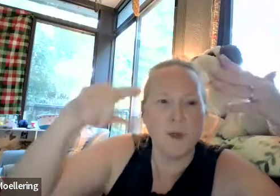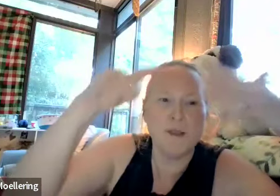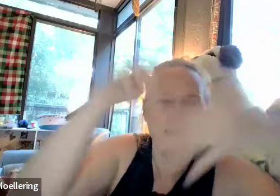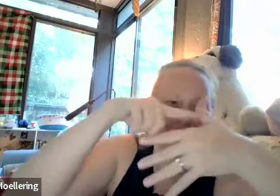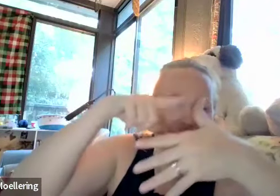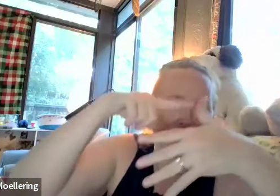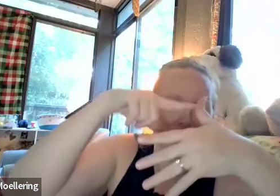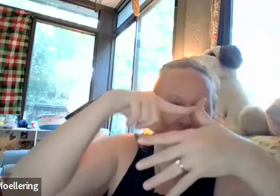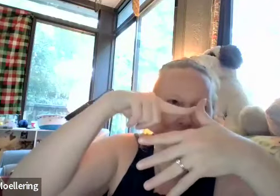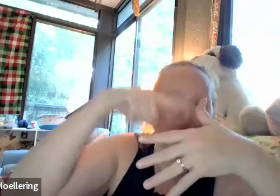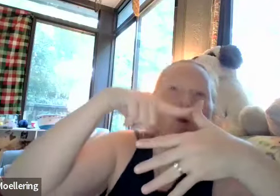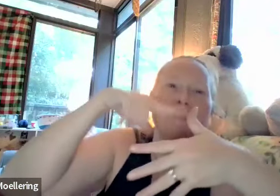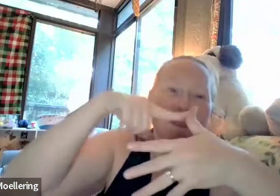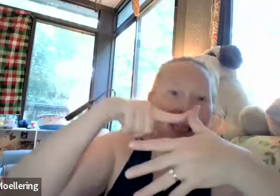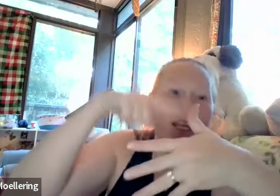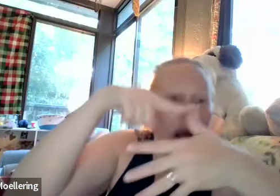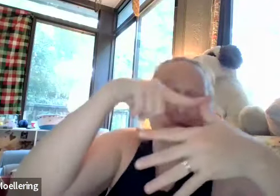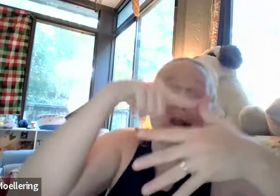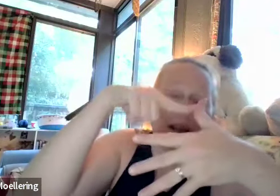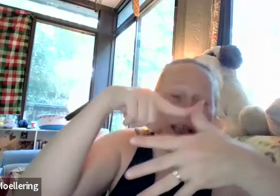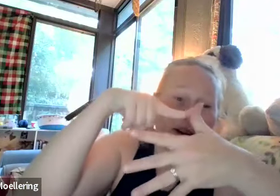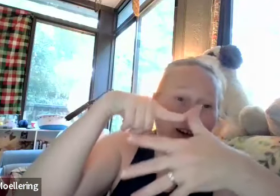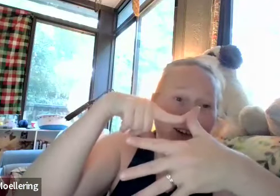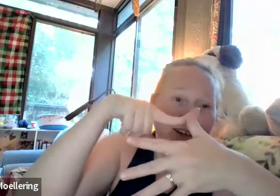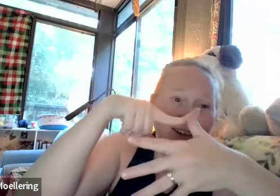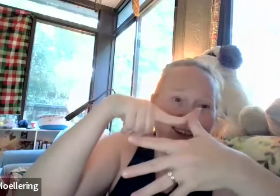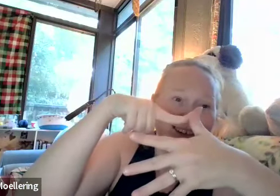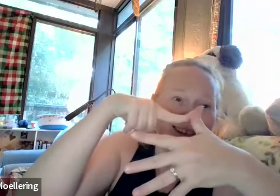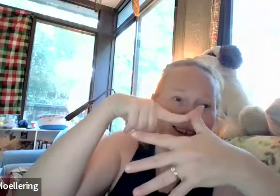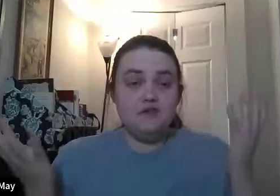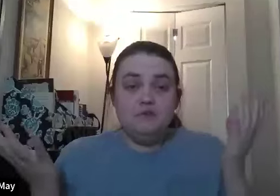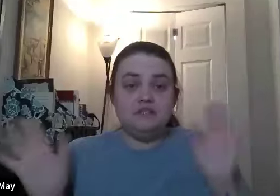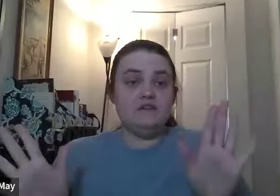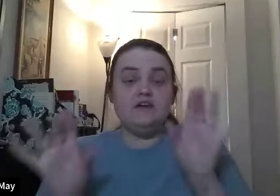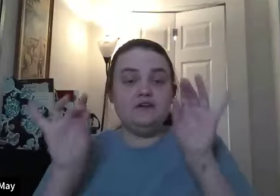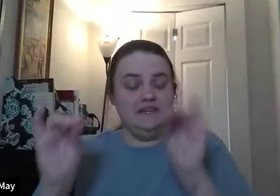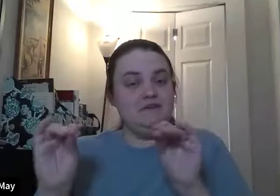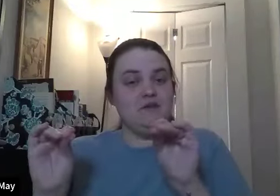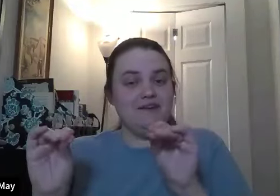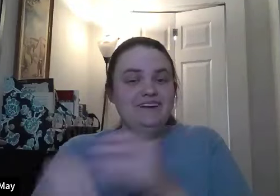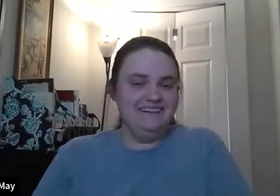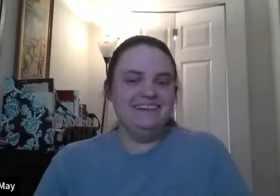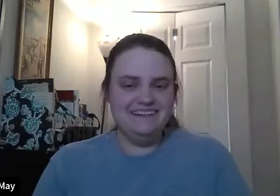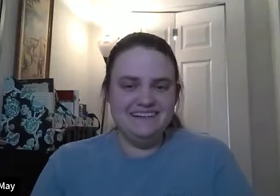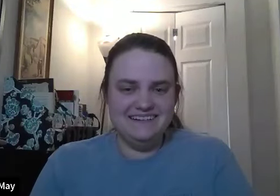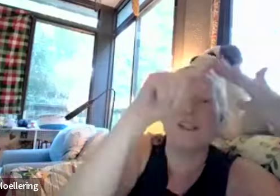you said me, I would have put Doug here. no, if you put Doug there, There- you're in there. Yeah, just as long as